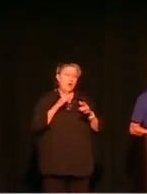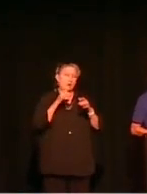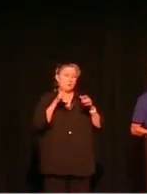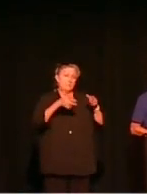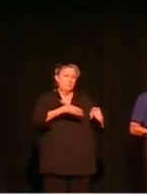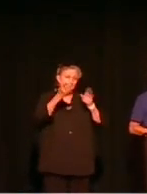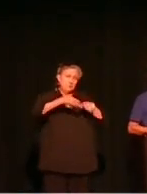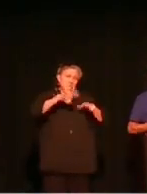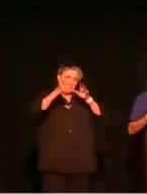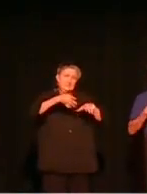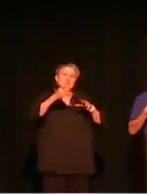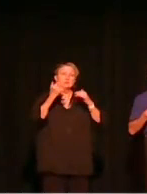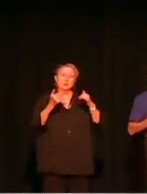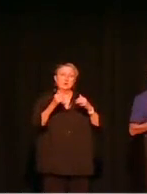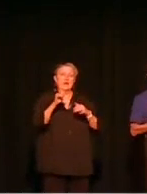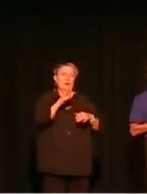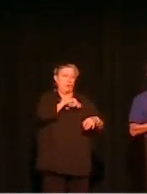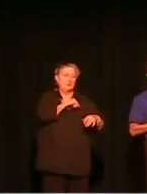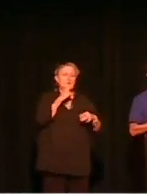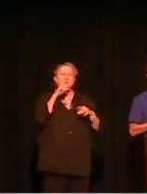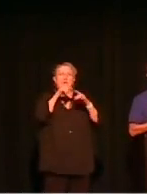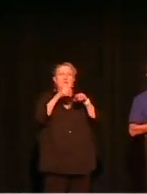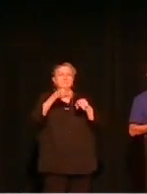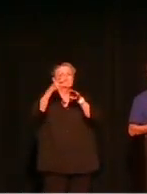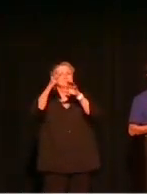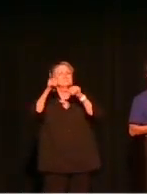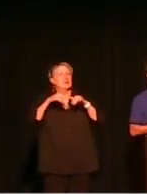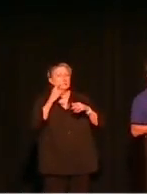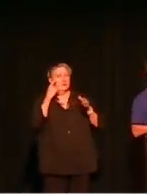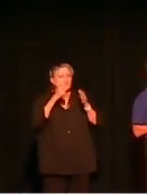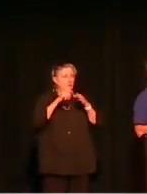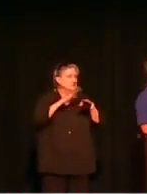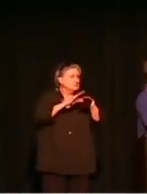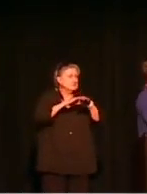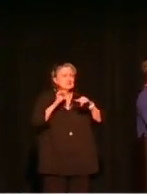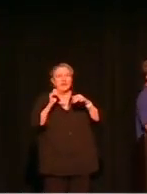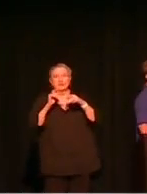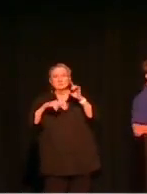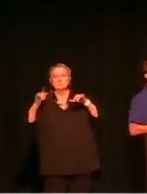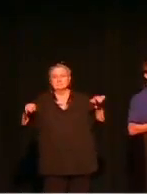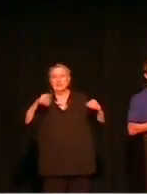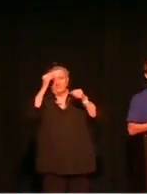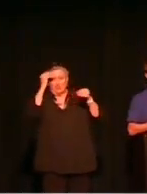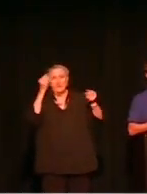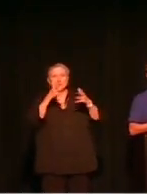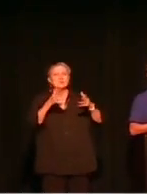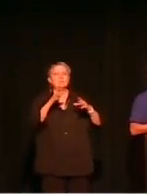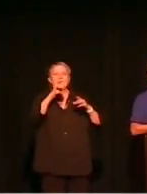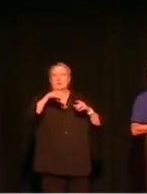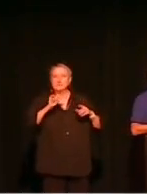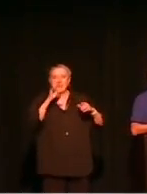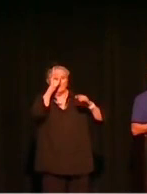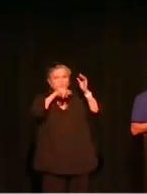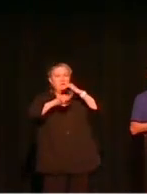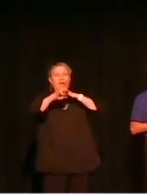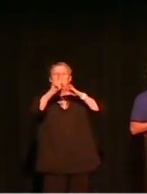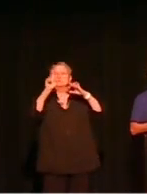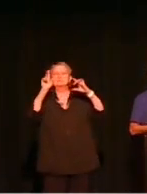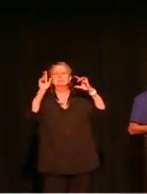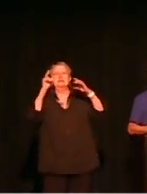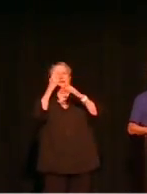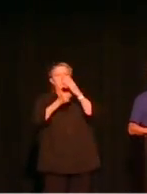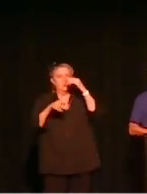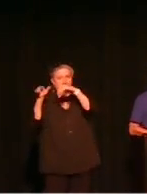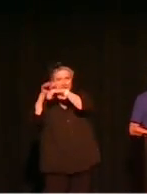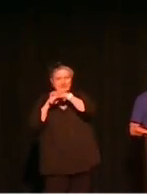site, and also we have notices and these maps and forecasts in